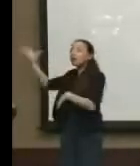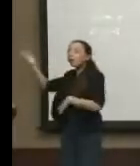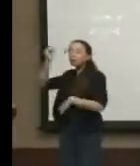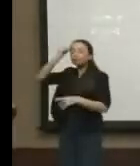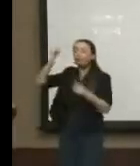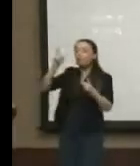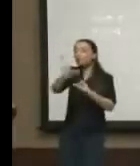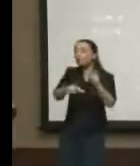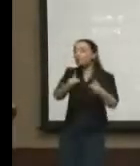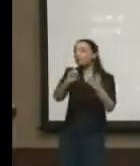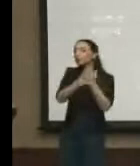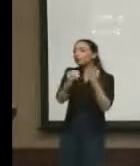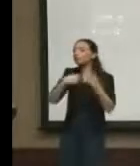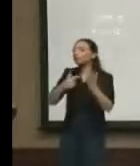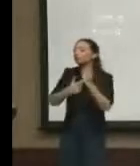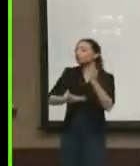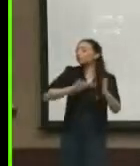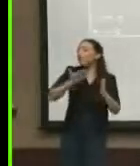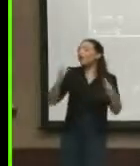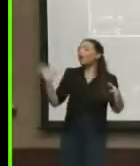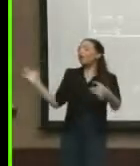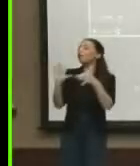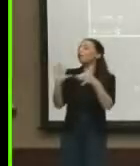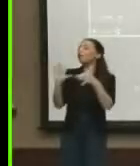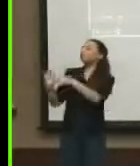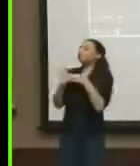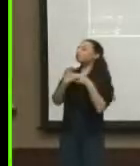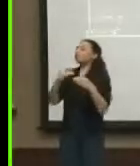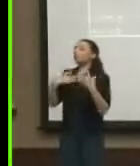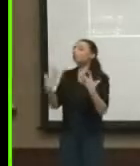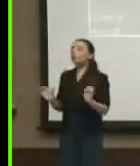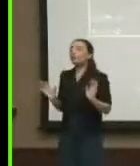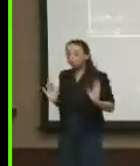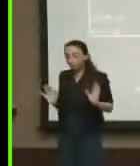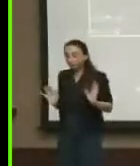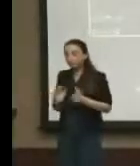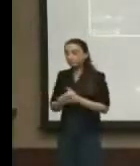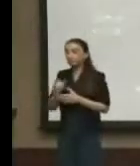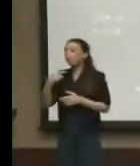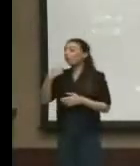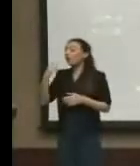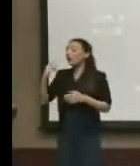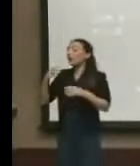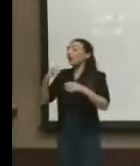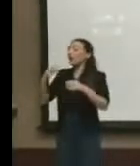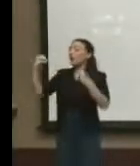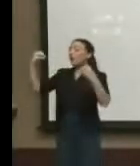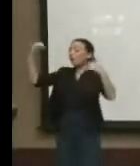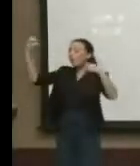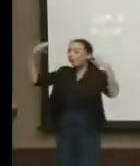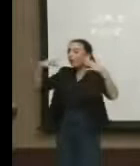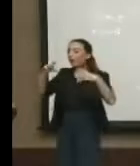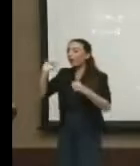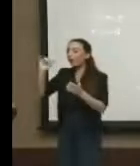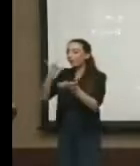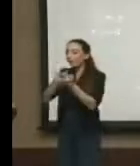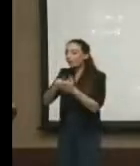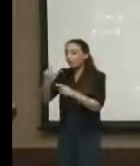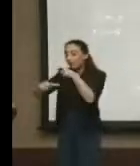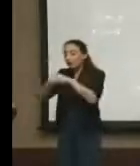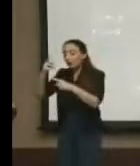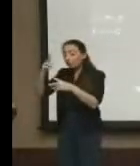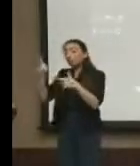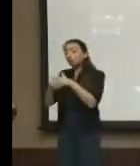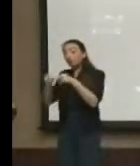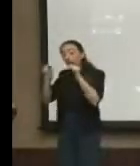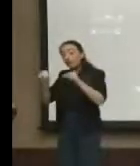up and they are engaging very closely, especially the logistics and the e-commerce sector. IT sector is something that we are also engaging with. So with these,